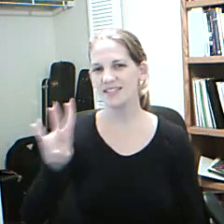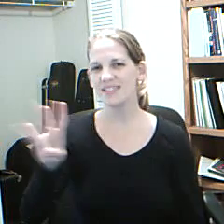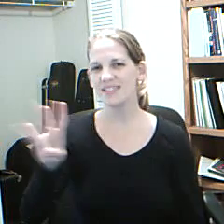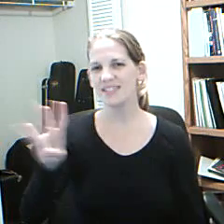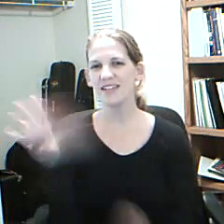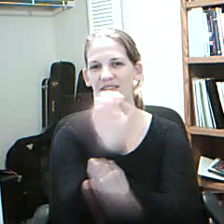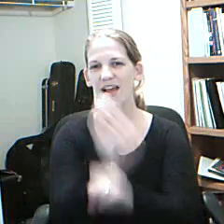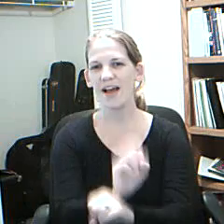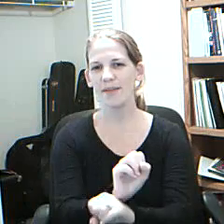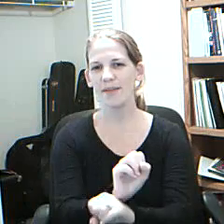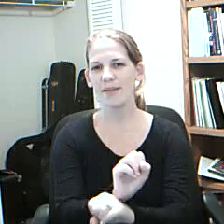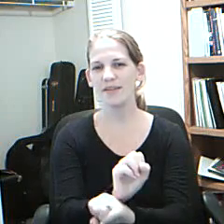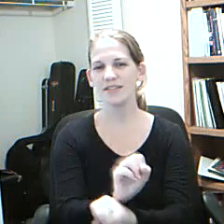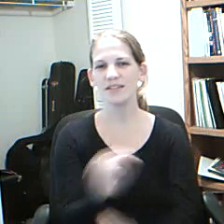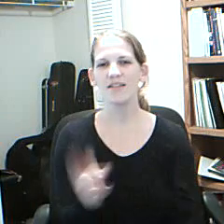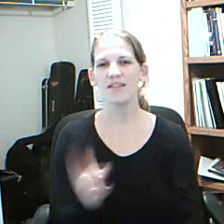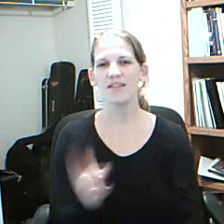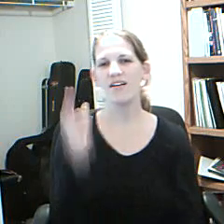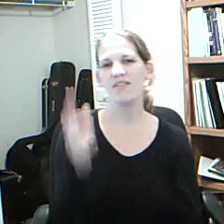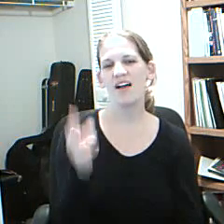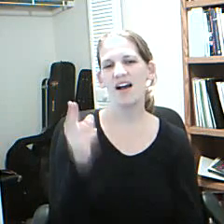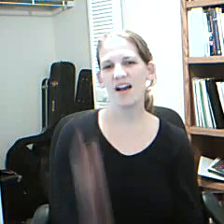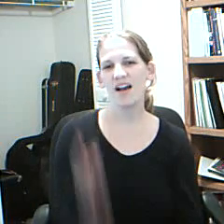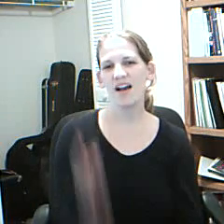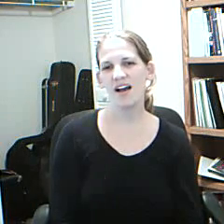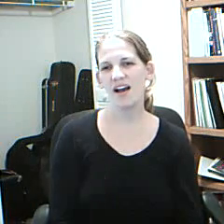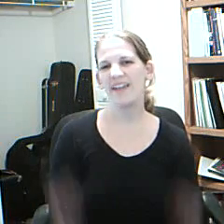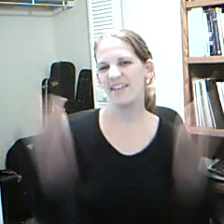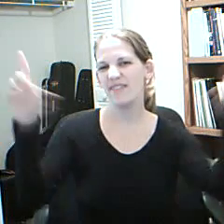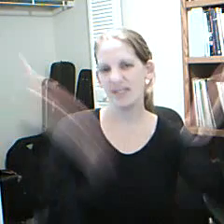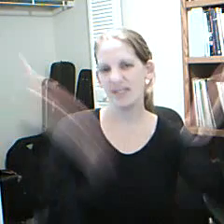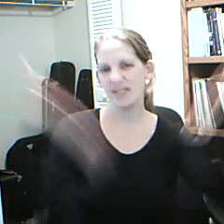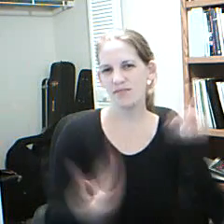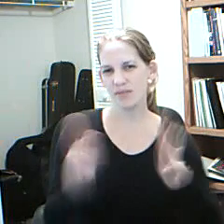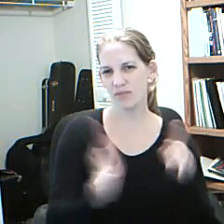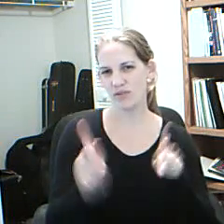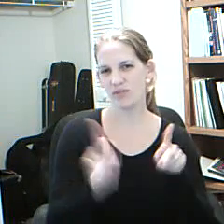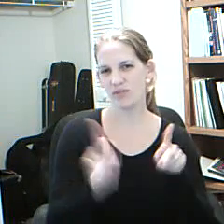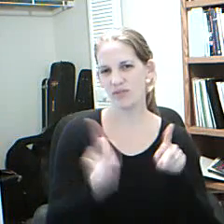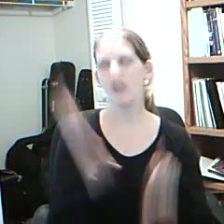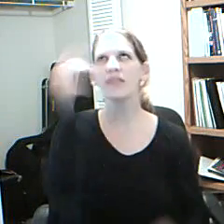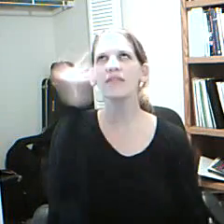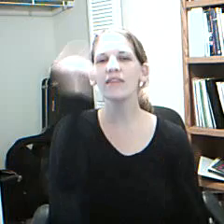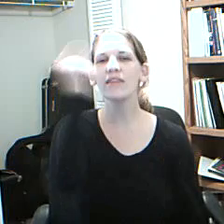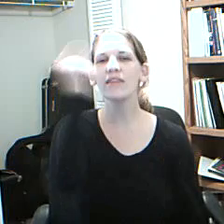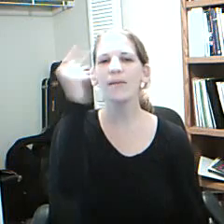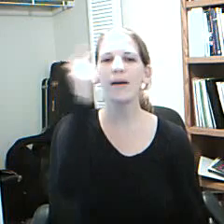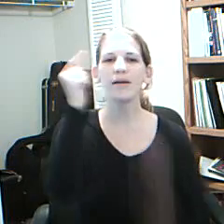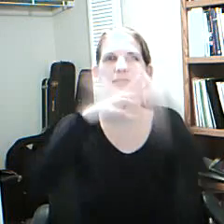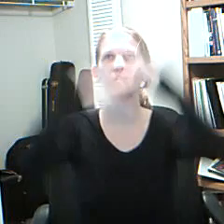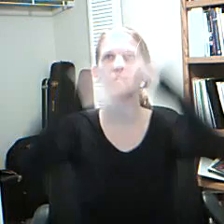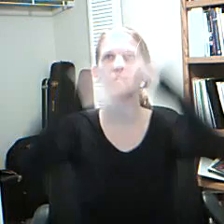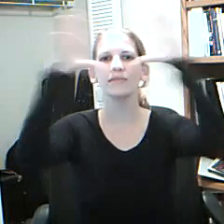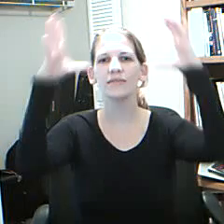you're sitting there on your deathbed. You know, I know that's kind of morbid, so I apologize, but I don't mean that you're dying of